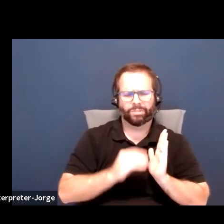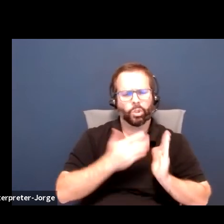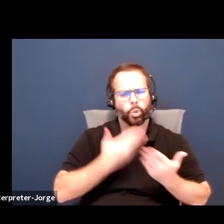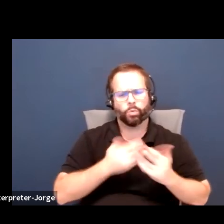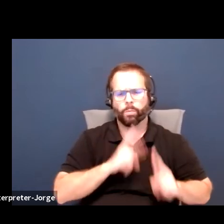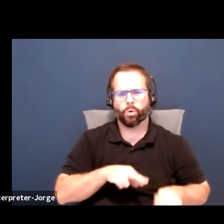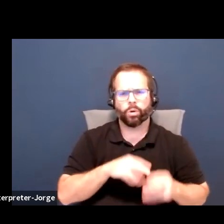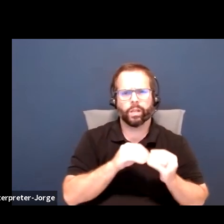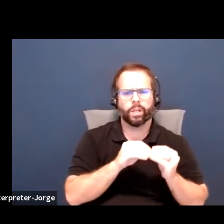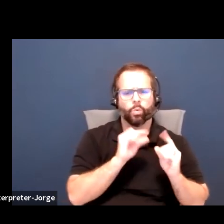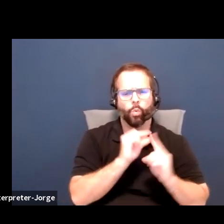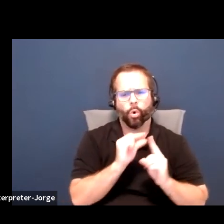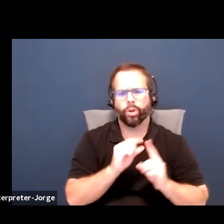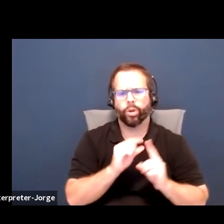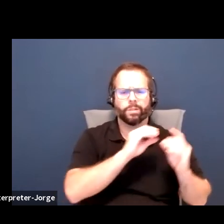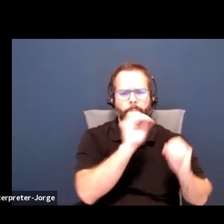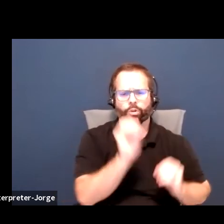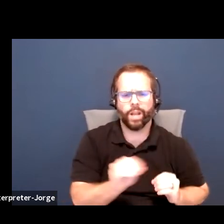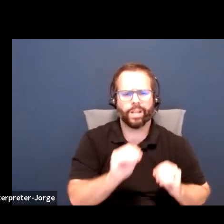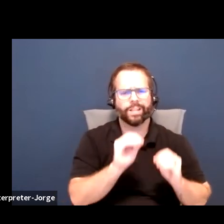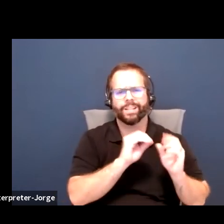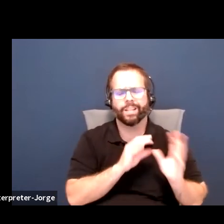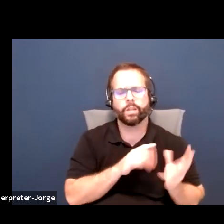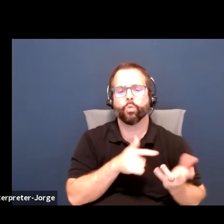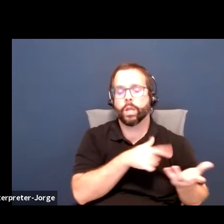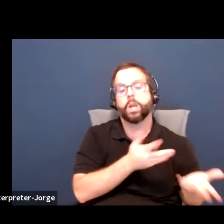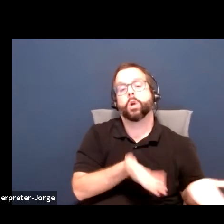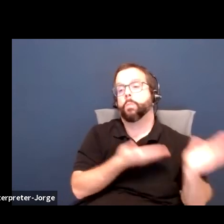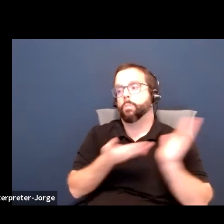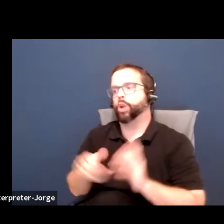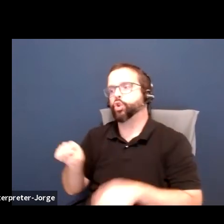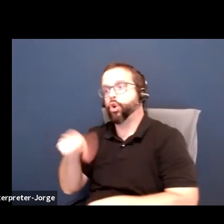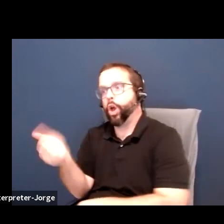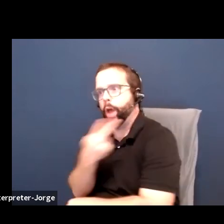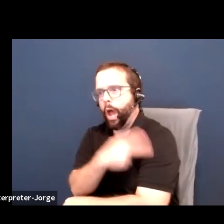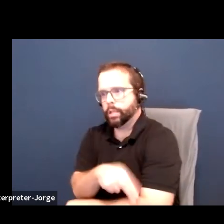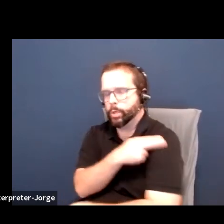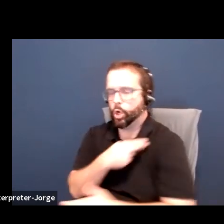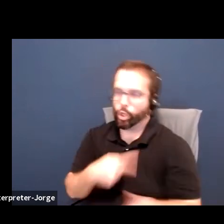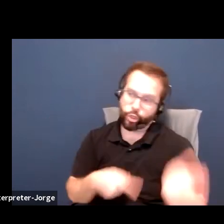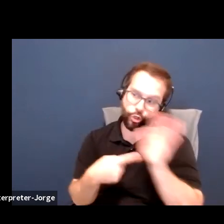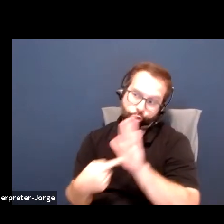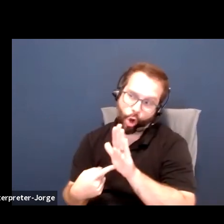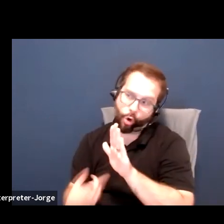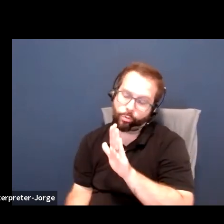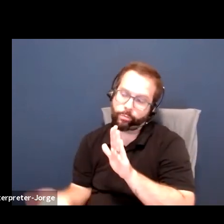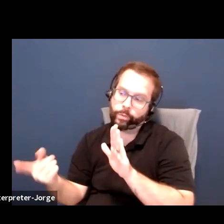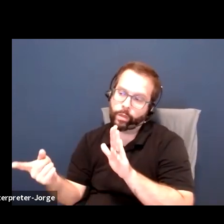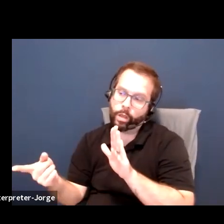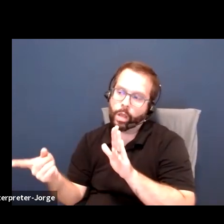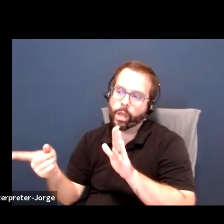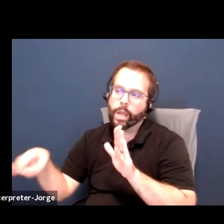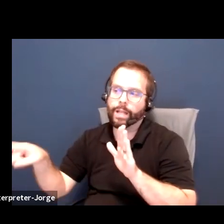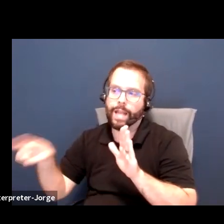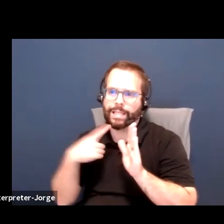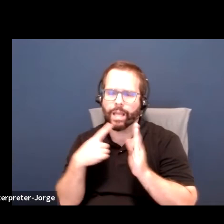hey, we want pictures. And we're like, pictures? And it occurred to us that they were asking for an infographic.